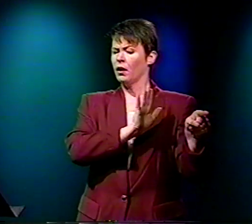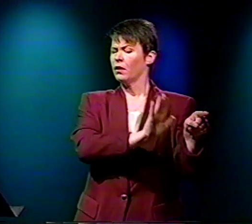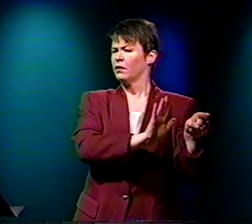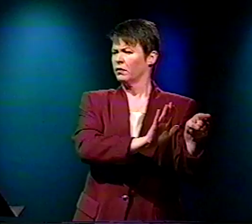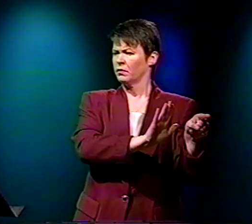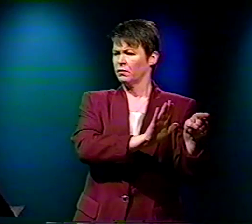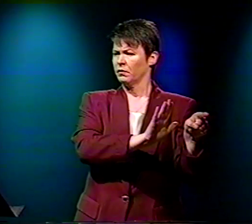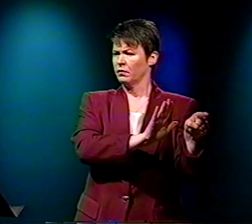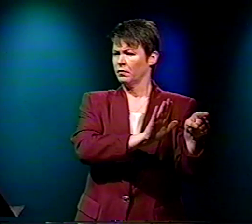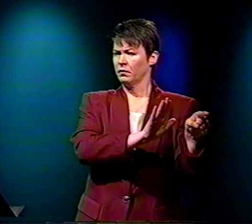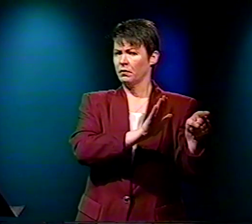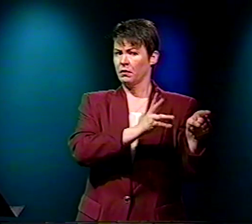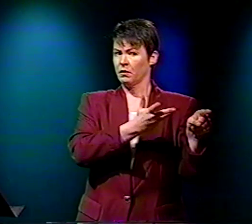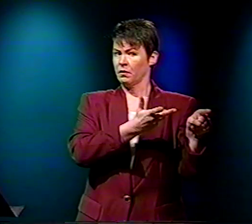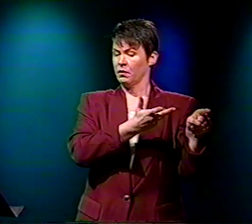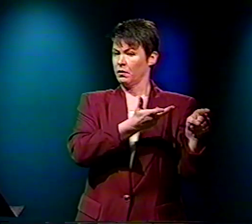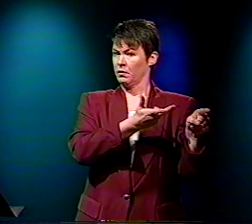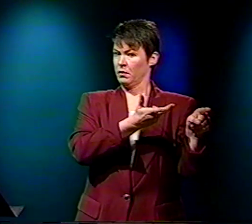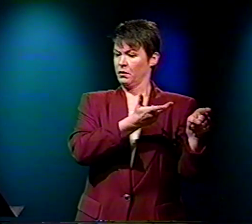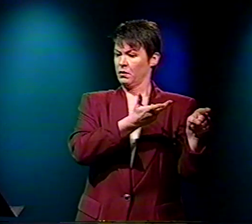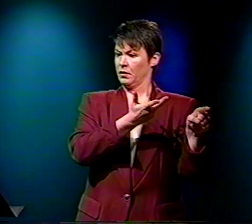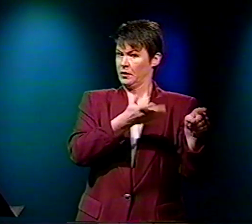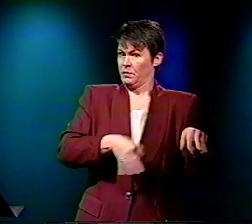take a look at it from the interpreter's perspective,